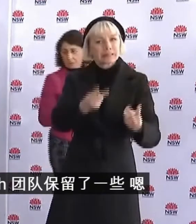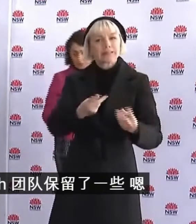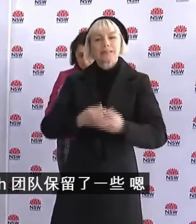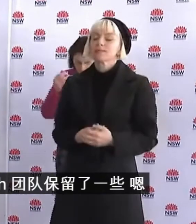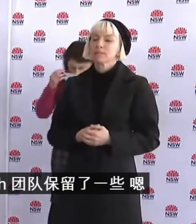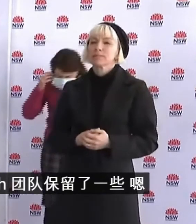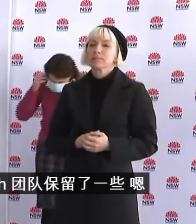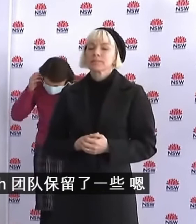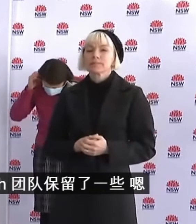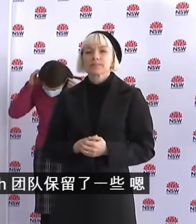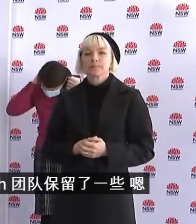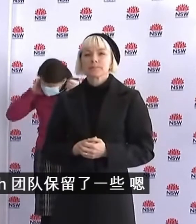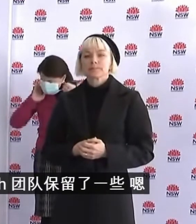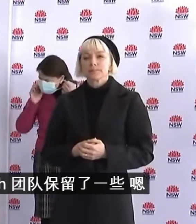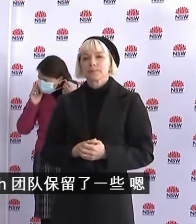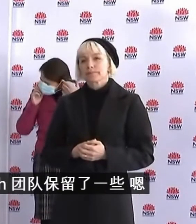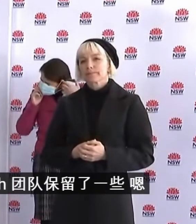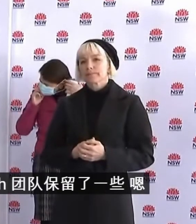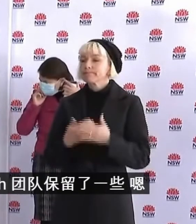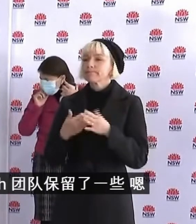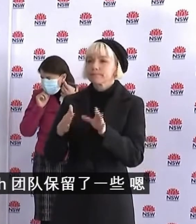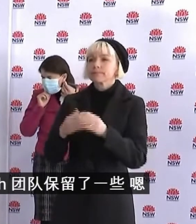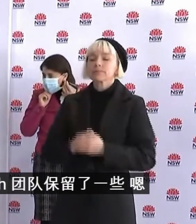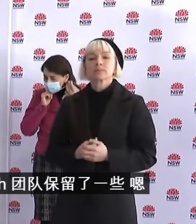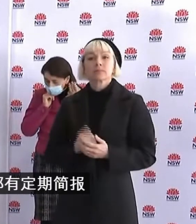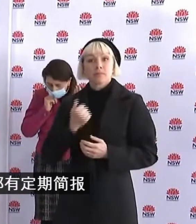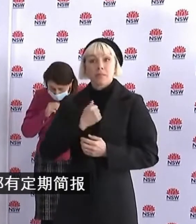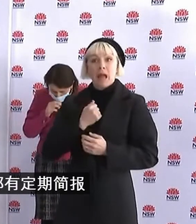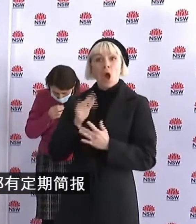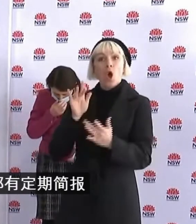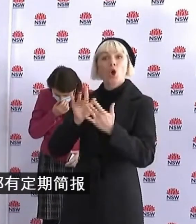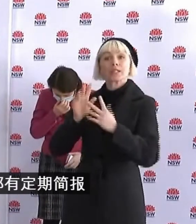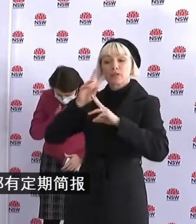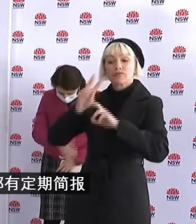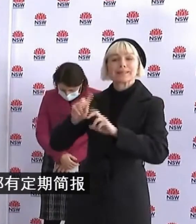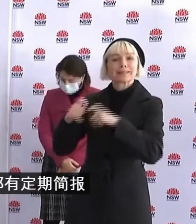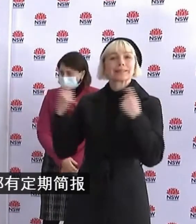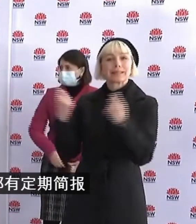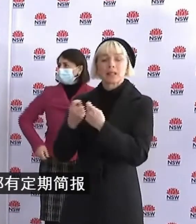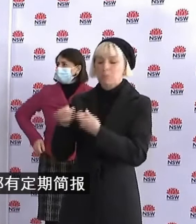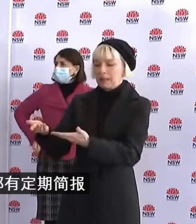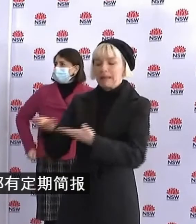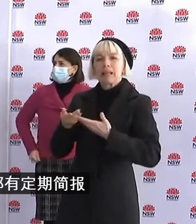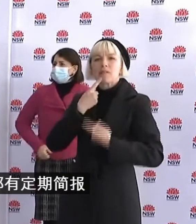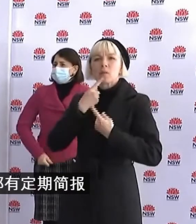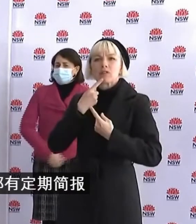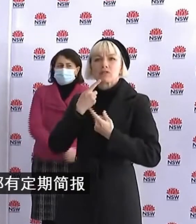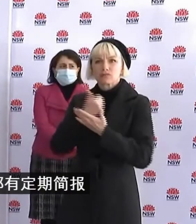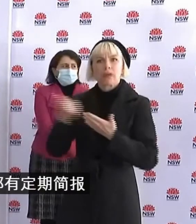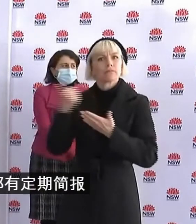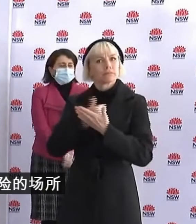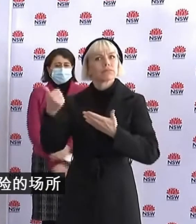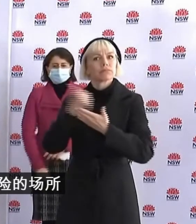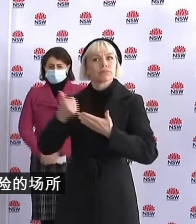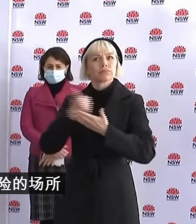Thanks, Premier. Yes, our contact tracing team keeps a number of produces regular reports to us. We have regular briefings